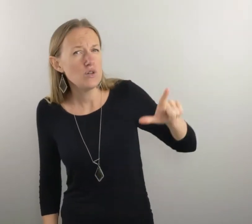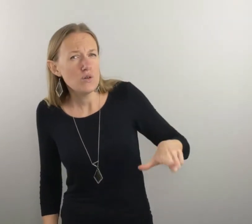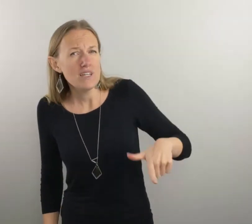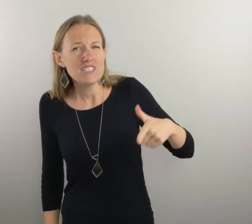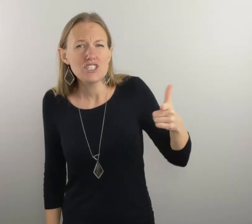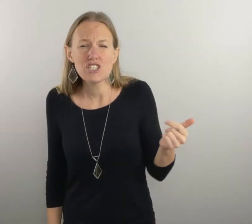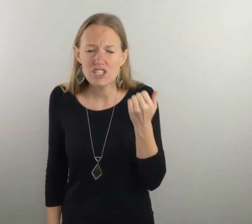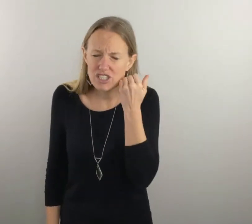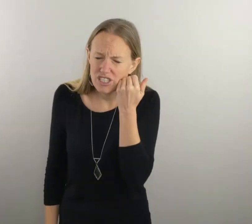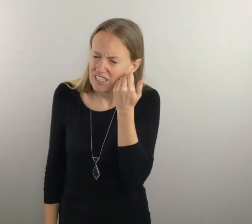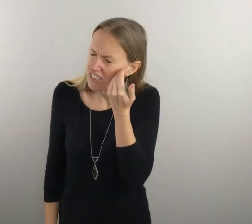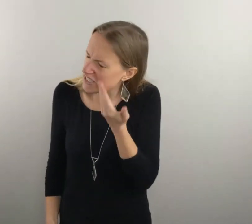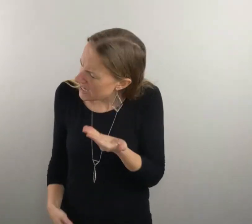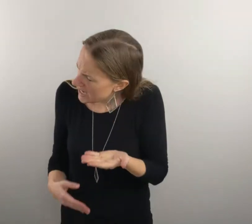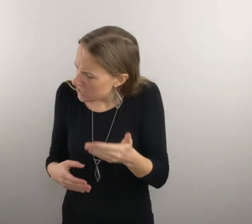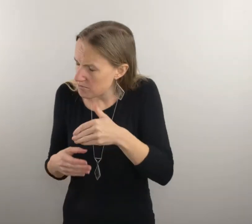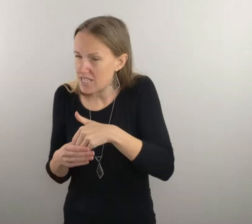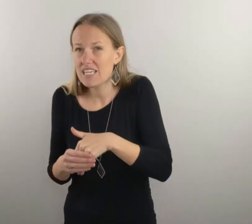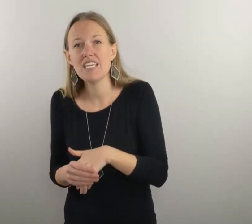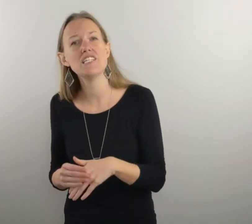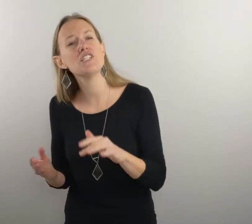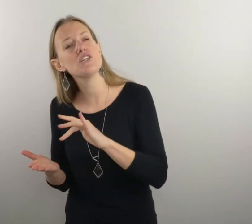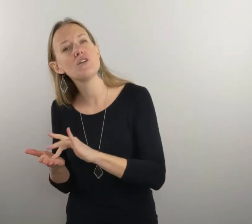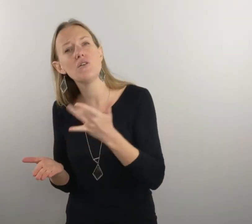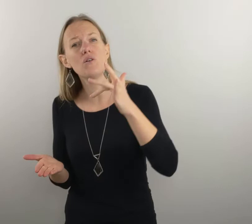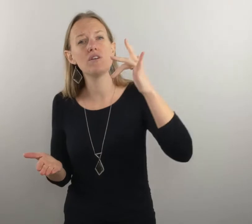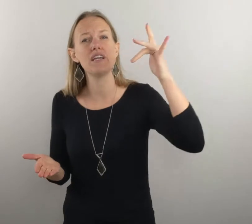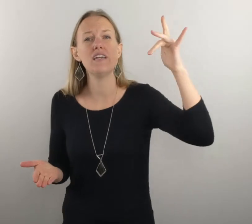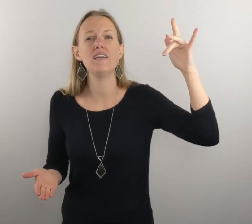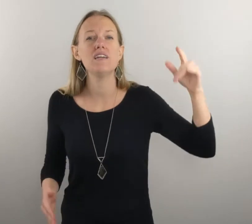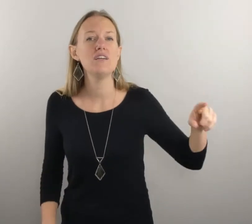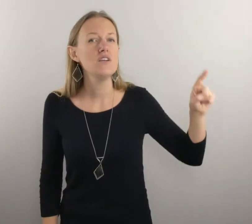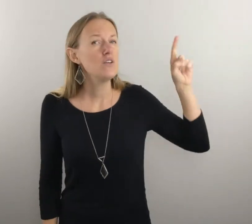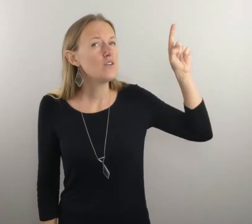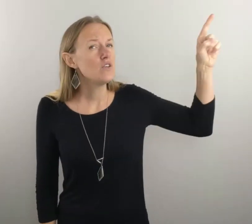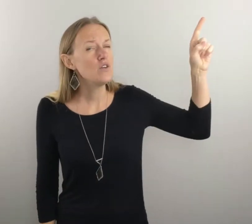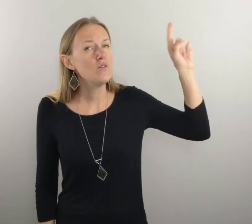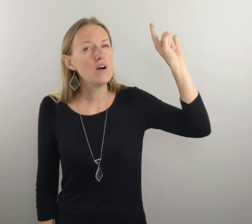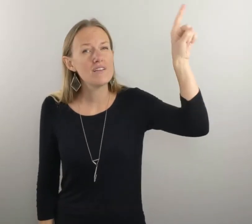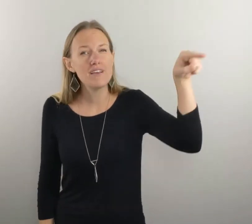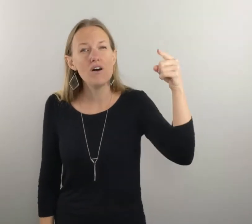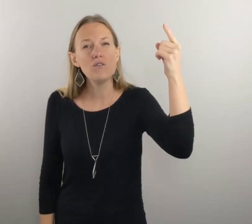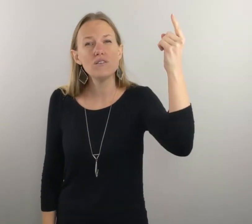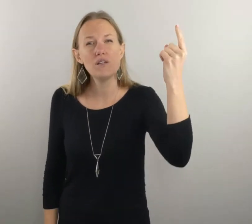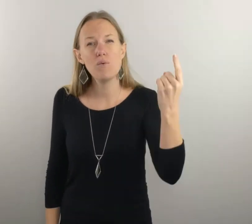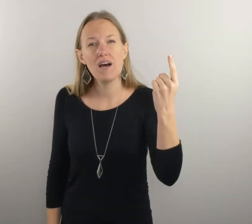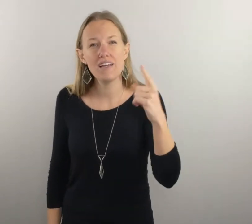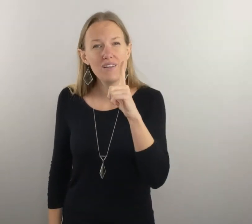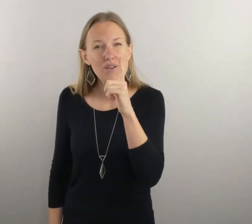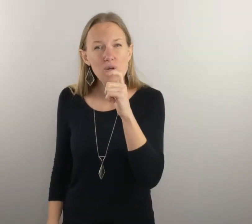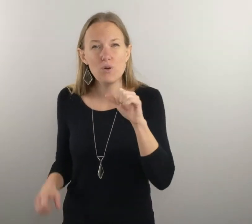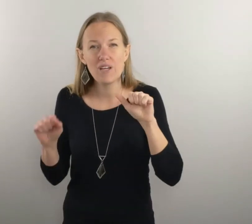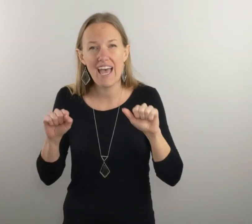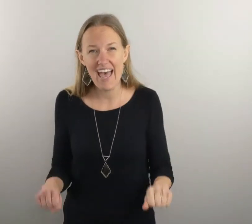You turn shame into glory. You are the only one who